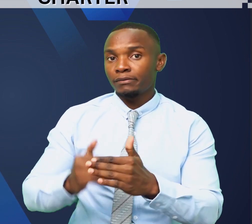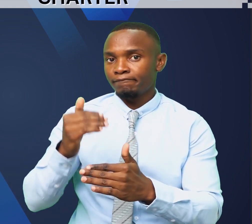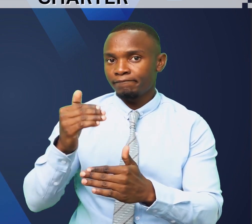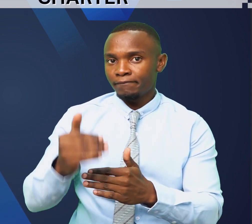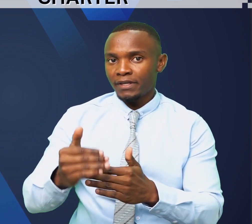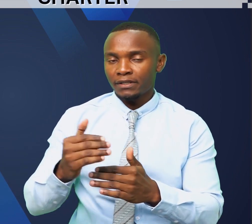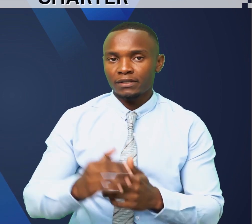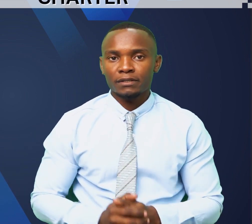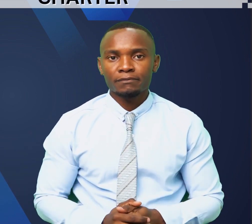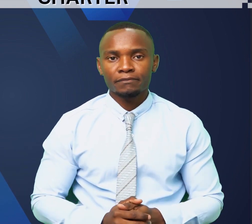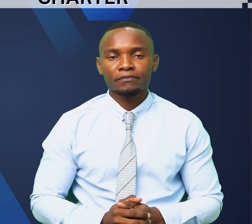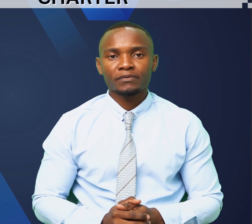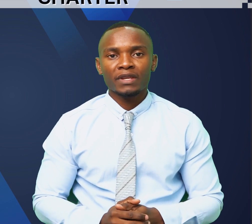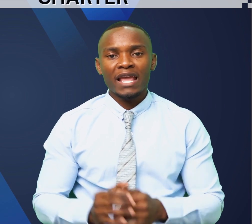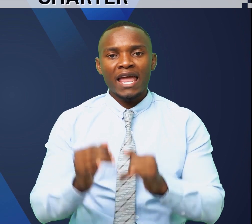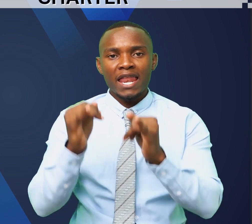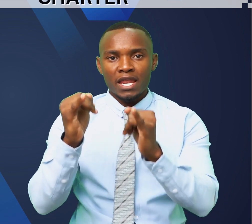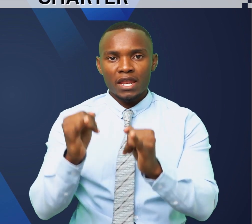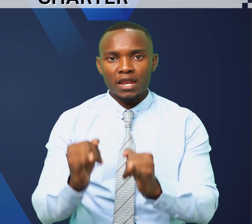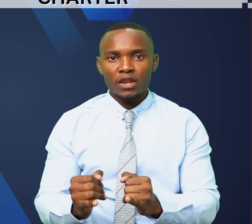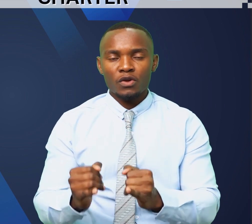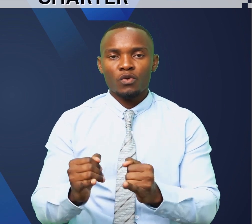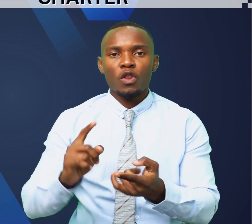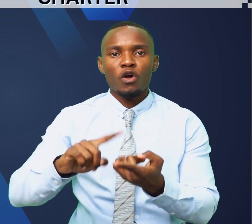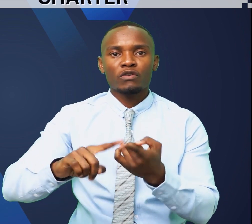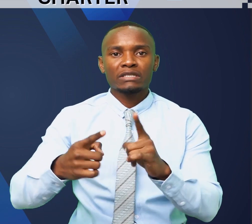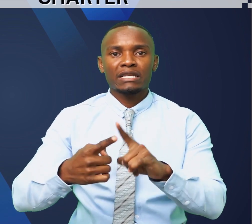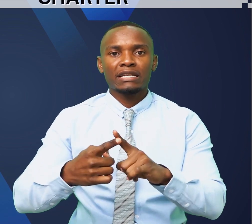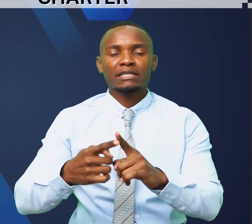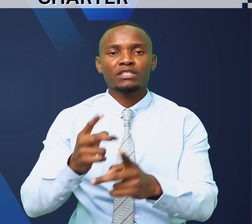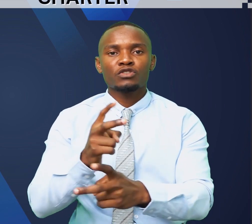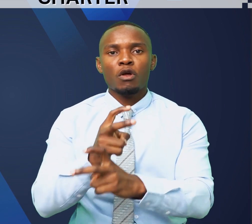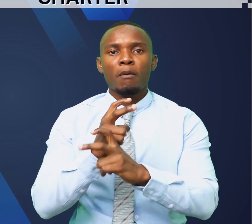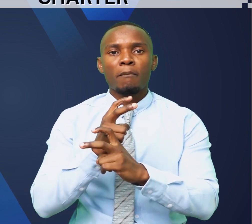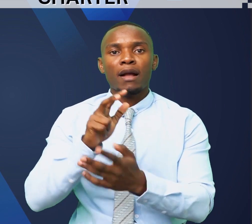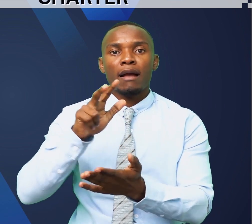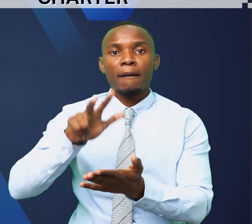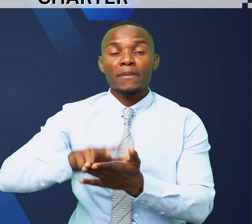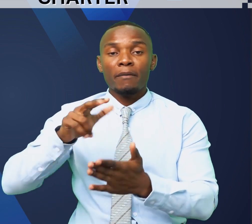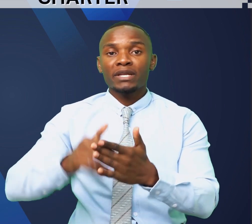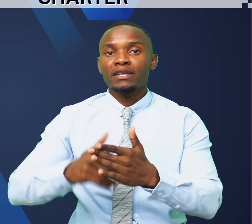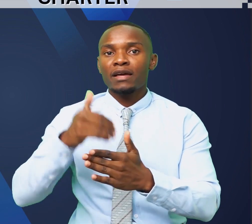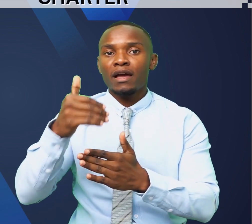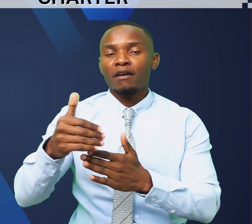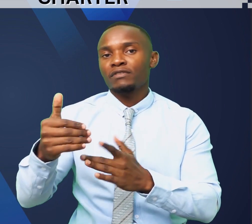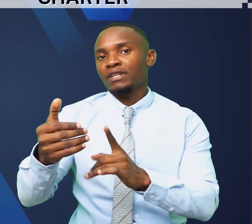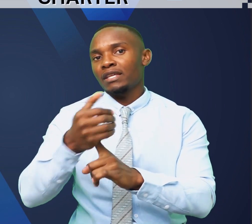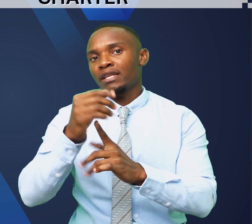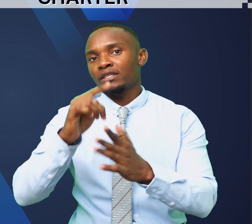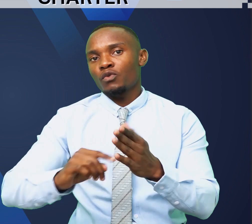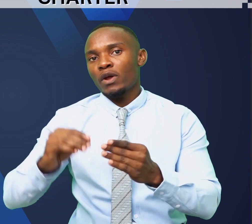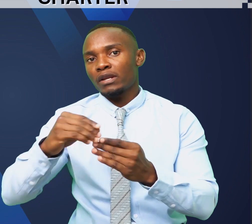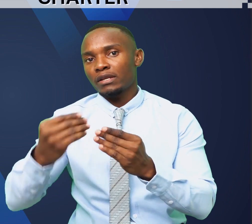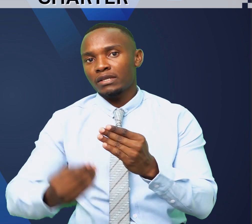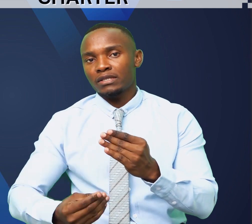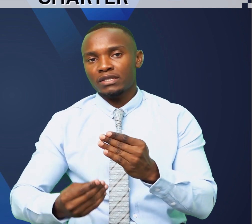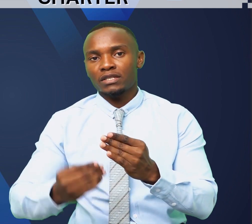Service rendered. Renewal of standardization mark permit upon receipt of complying test